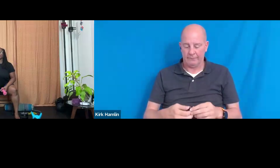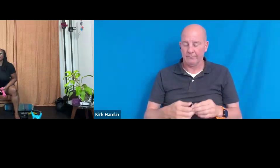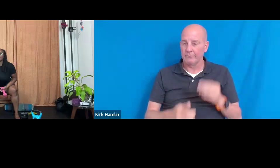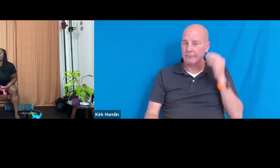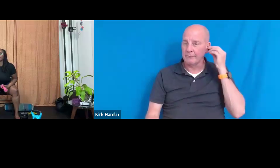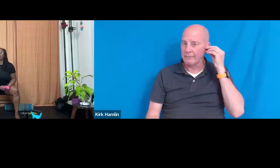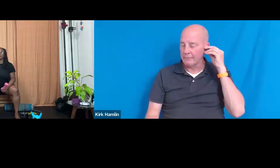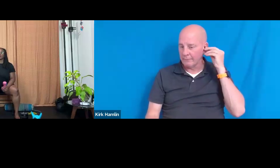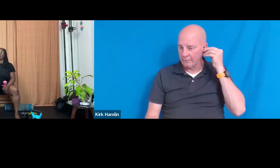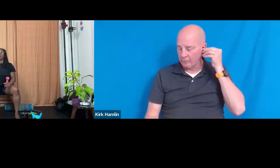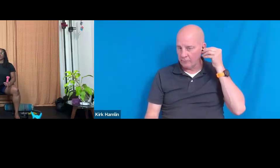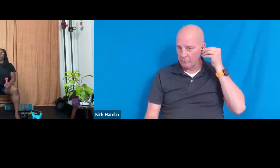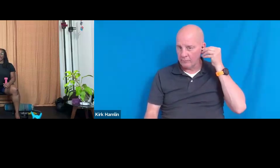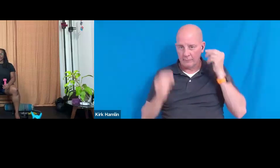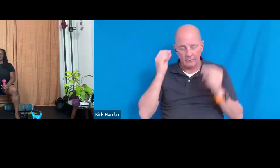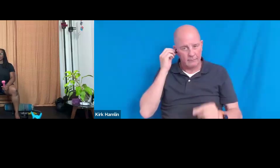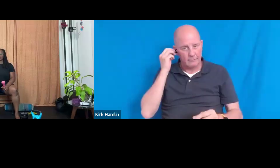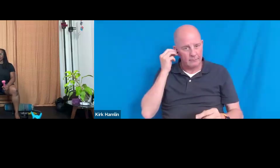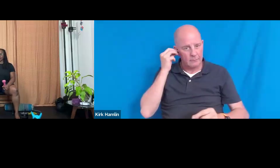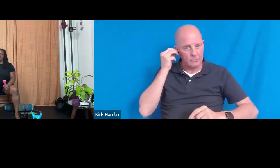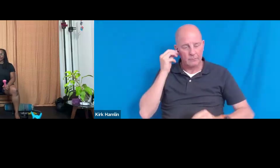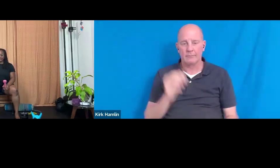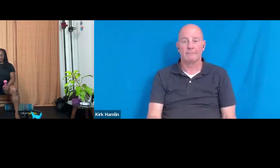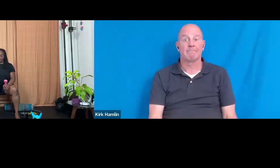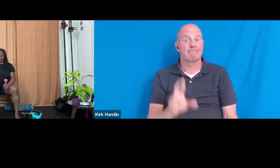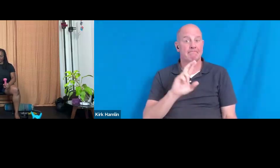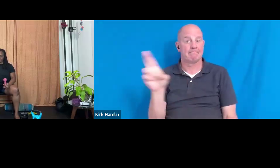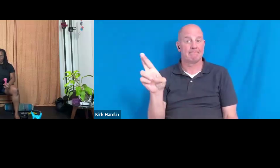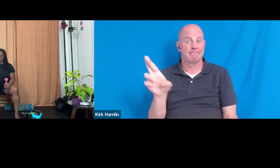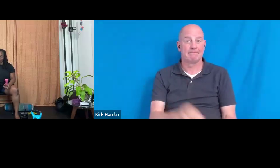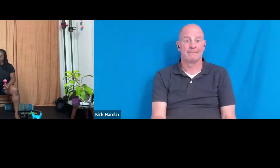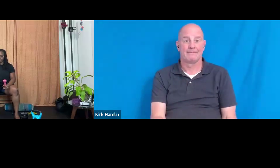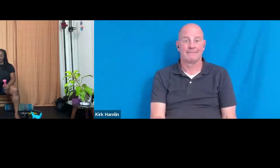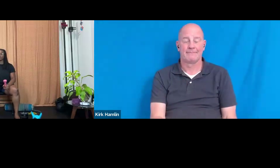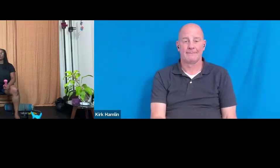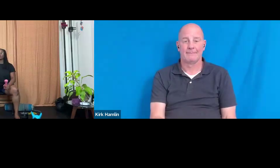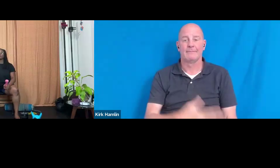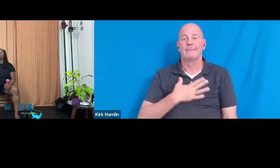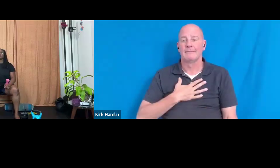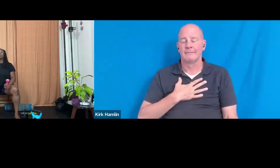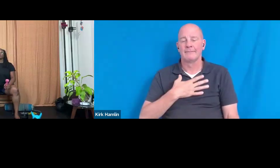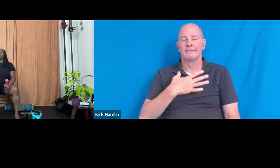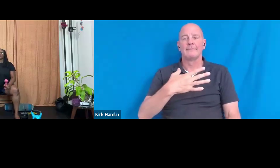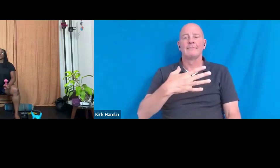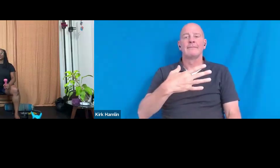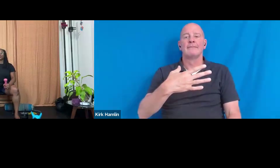here. Let's get whatever we're gonna get and get started with a nice breath.